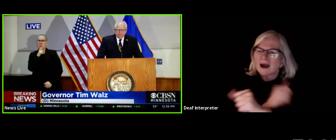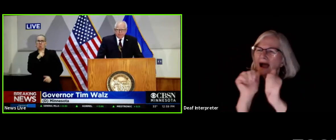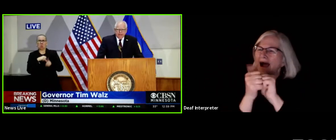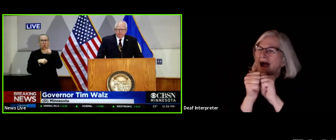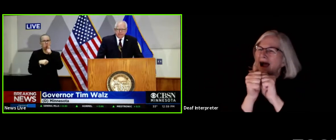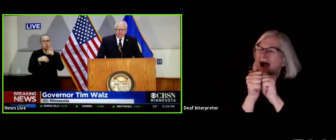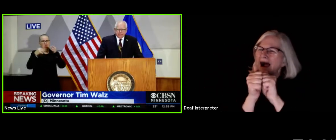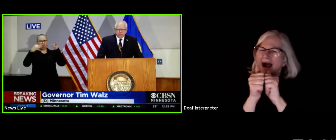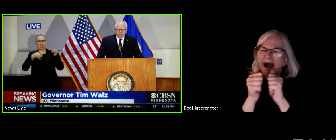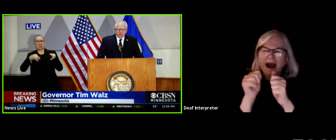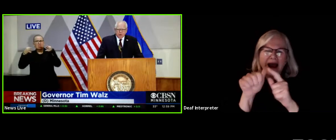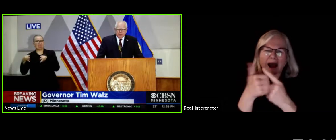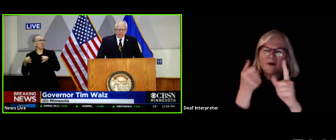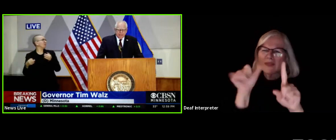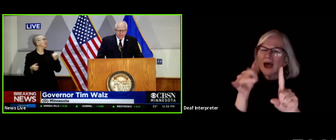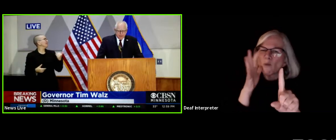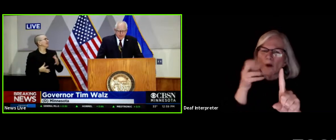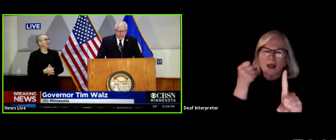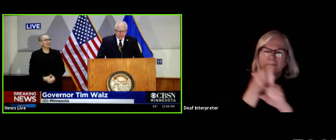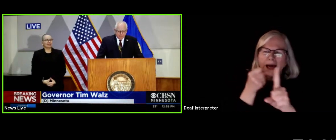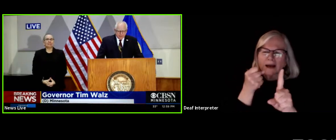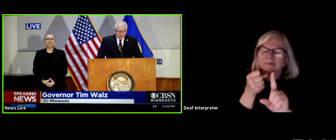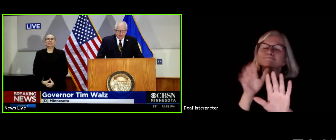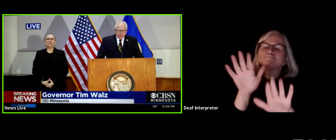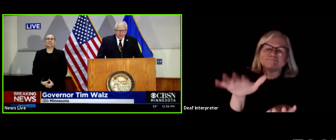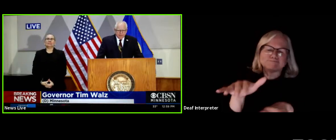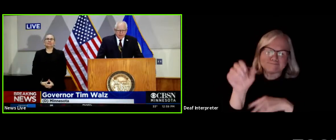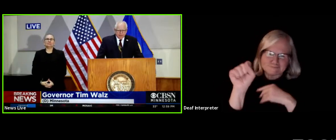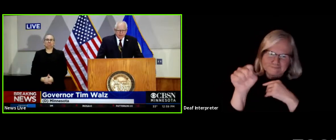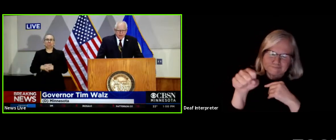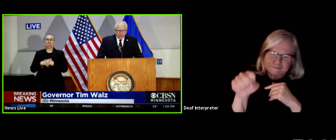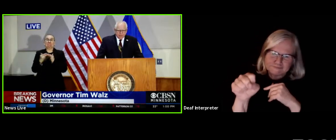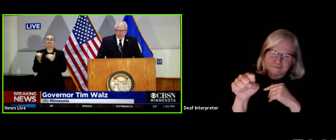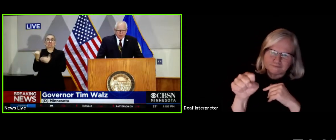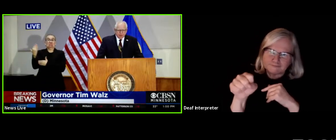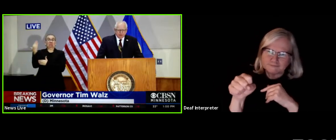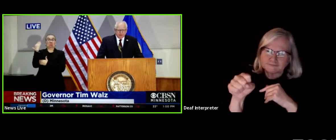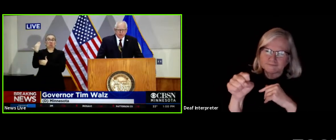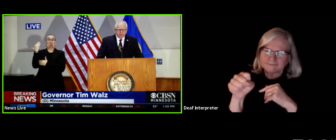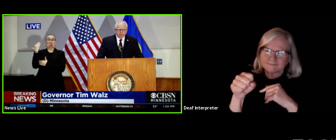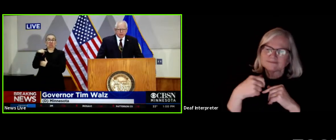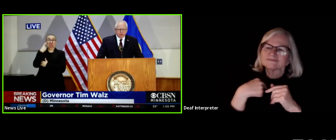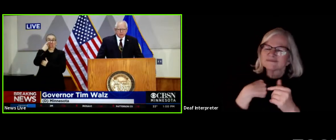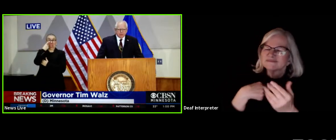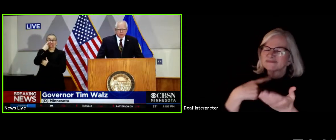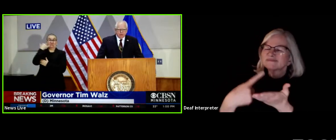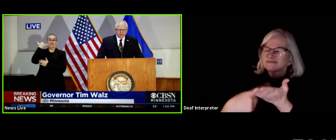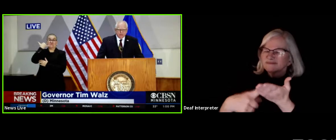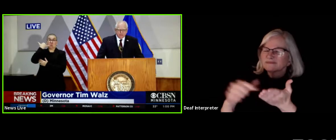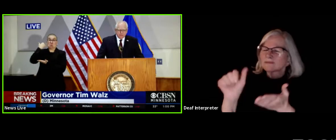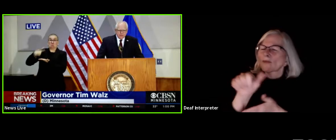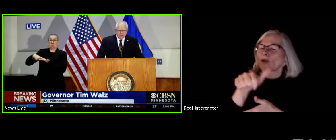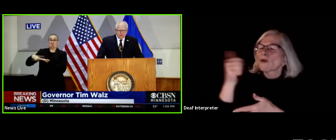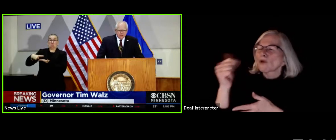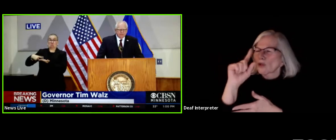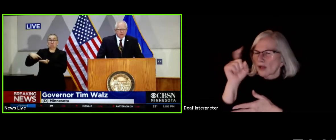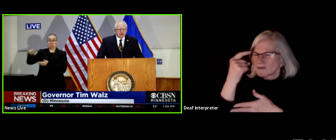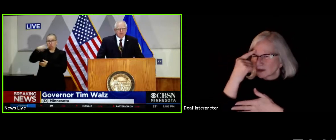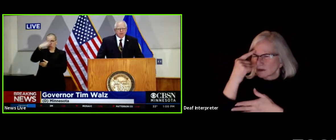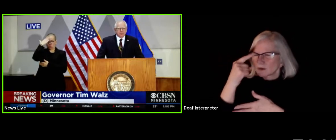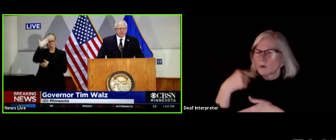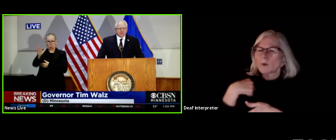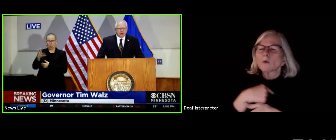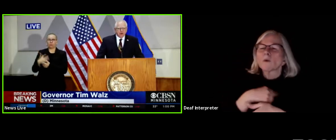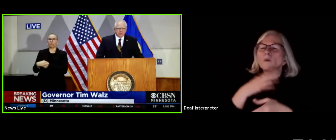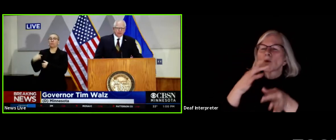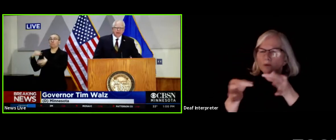Yeah, and I'm getting it too this morning in communication with other governors. For those of you unfamiliar with this question, the federal